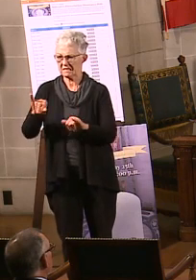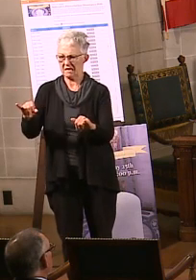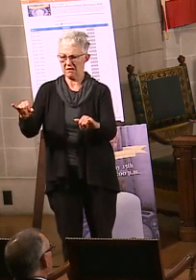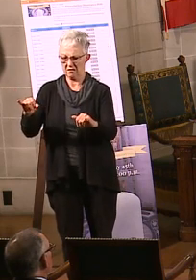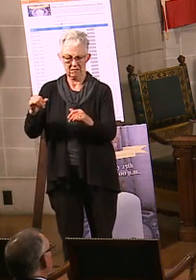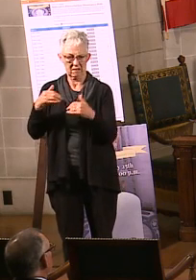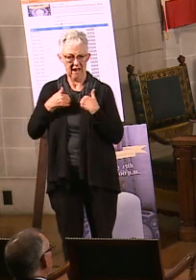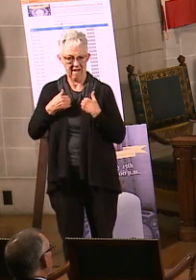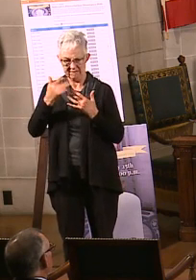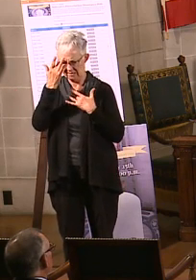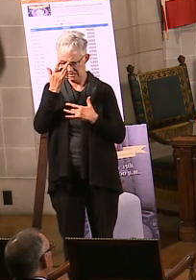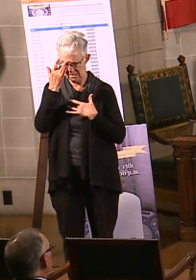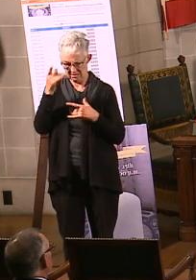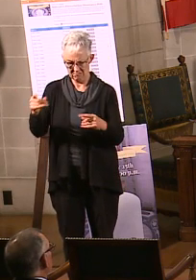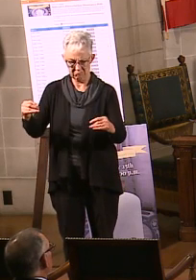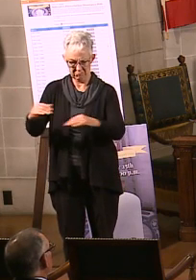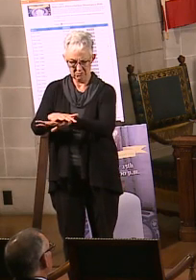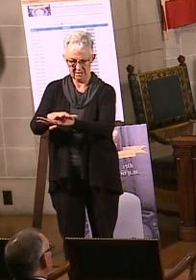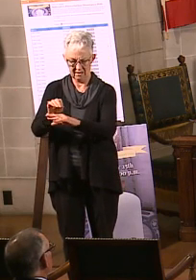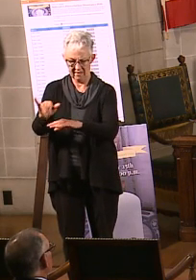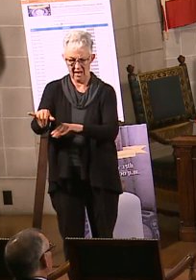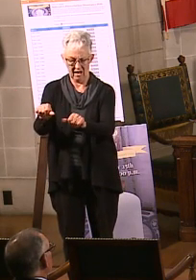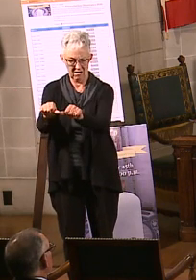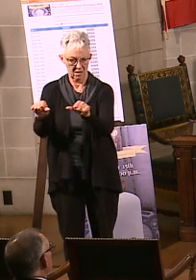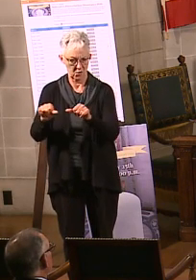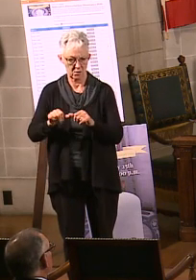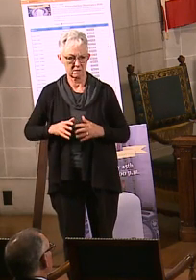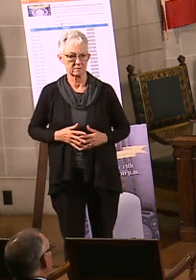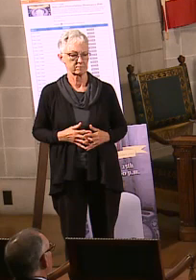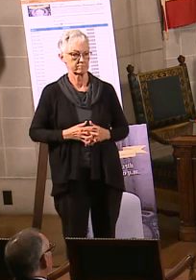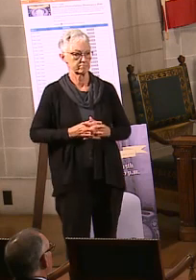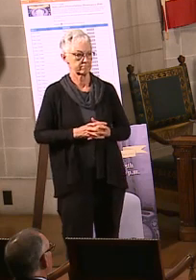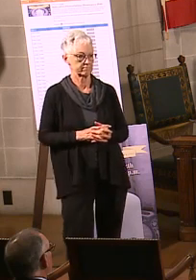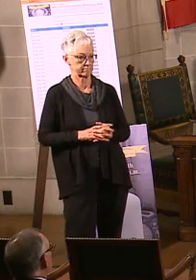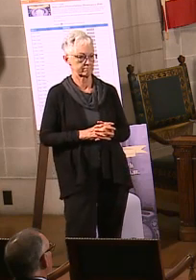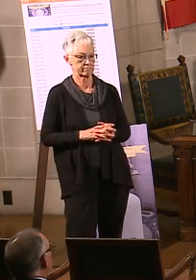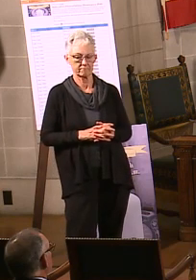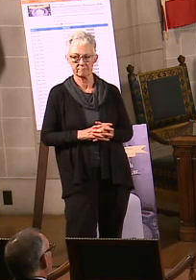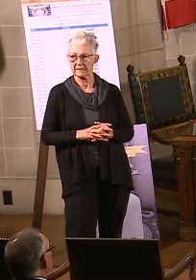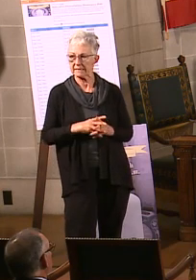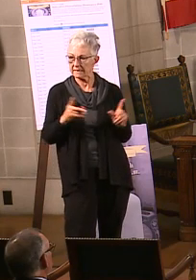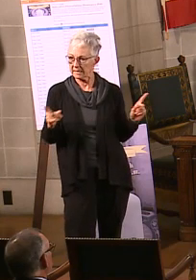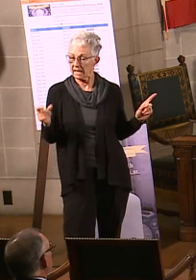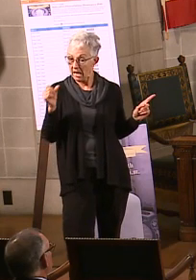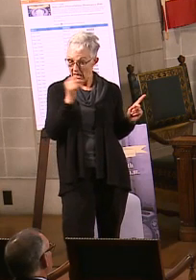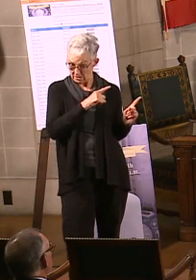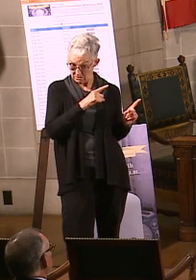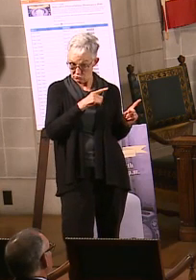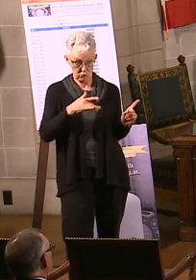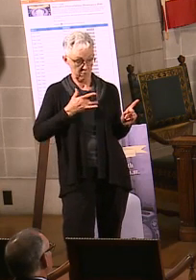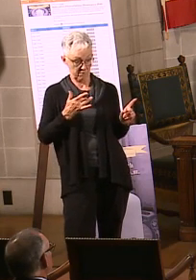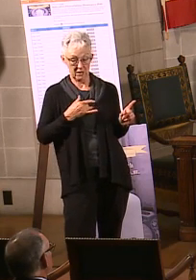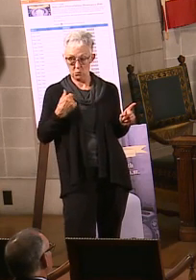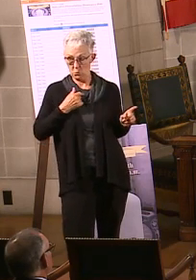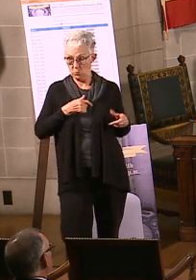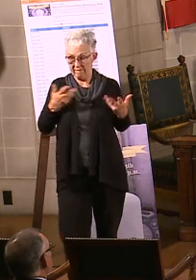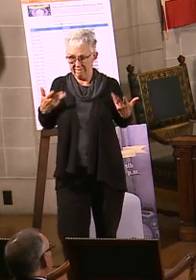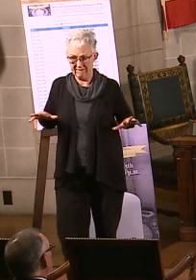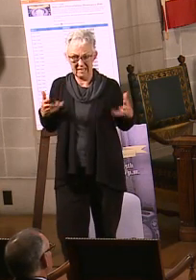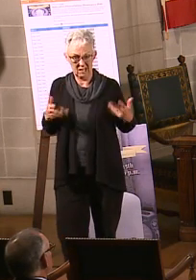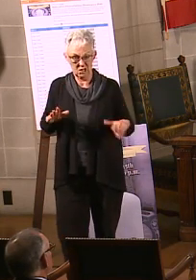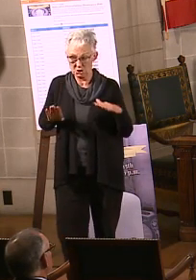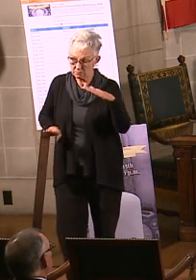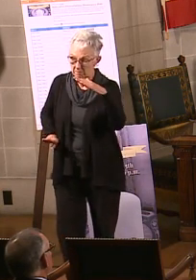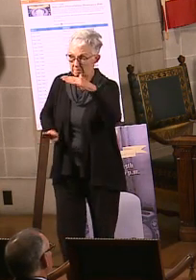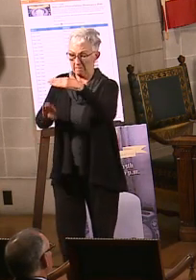World Herald. Do you feel we have peaked in the state? If not, are there other thoughts on when the state might peak?